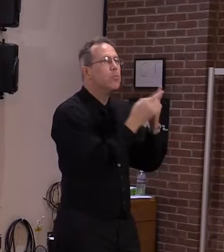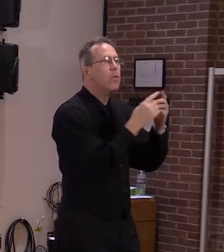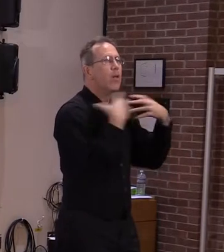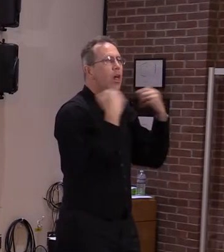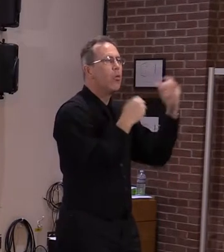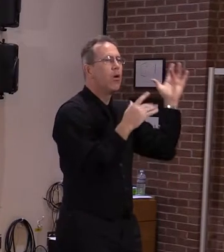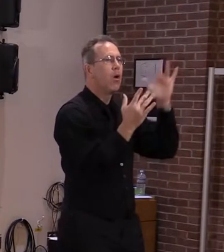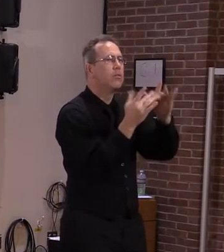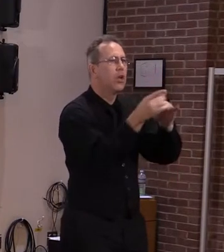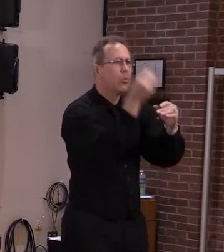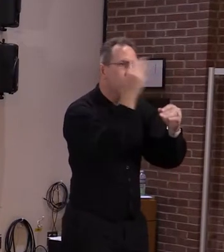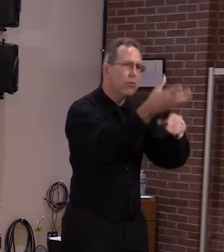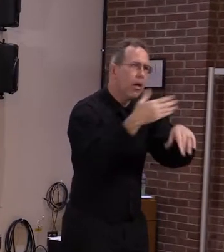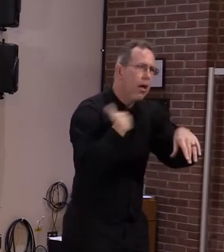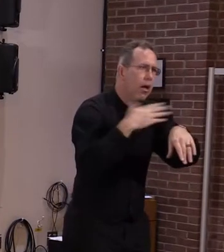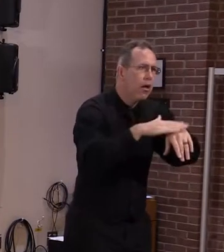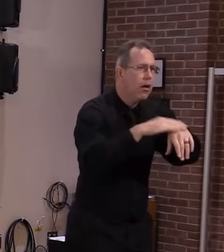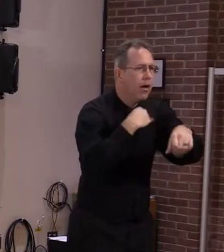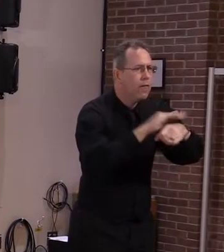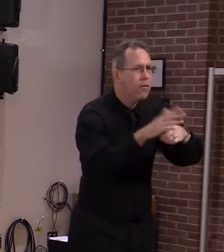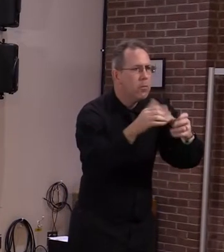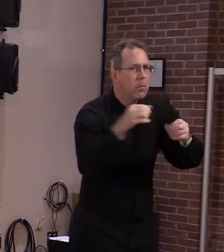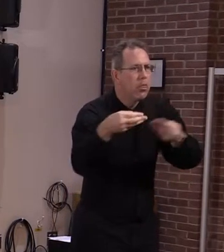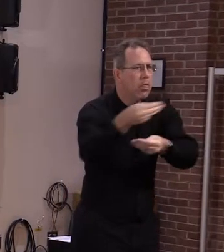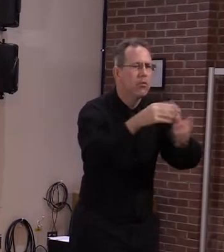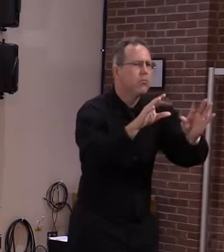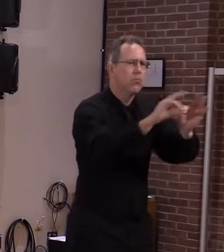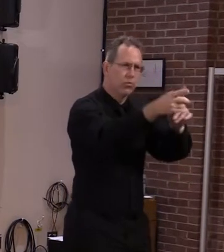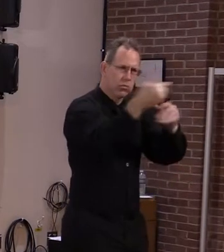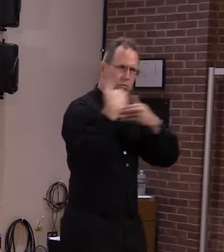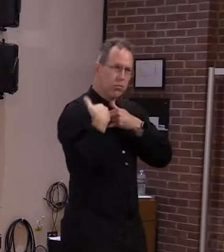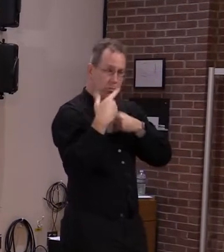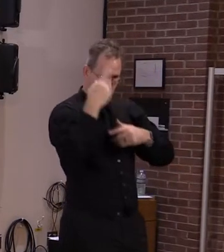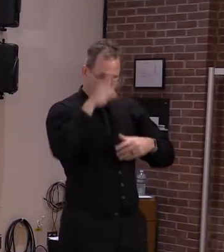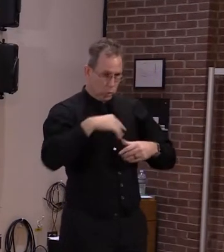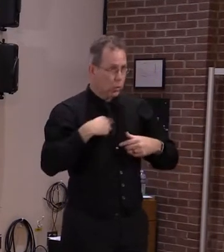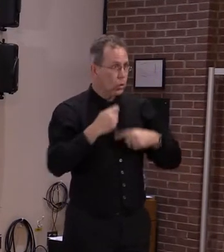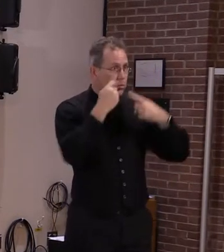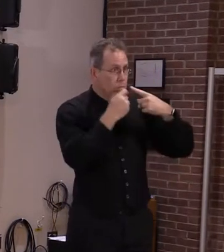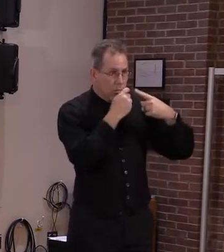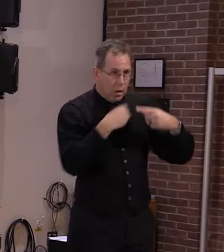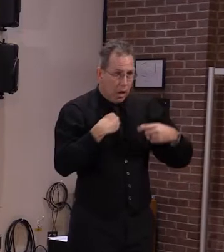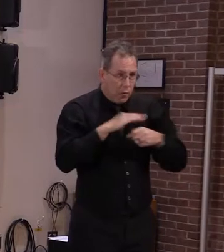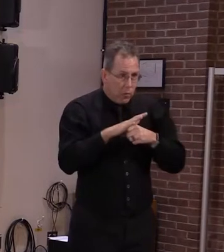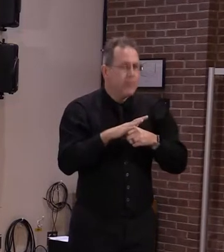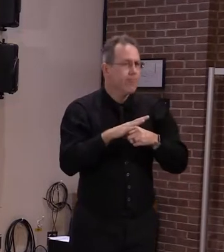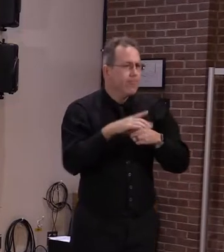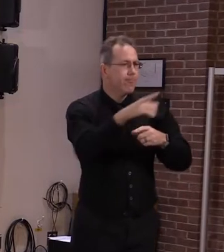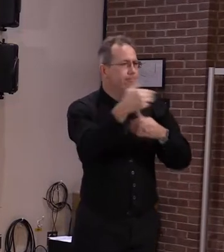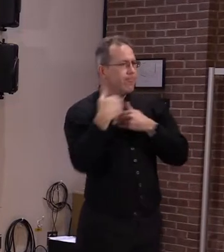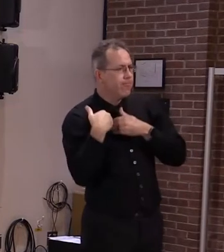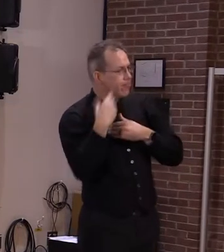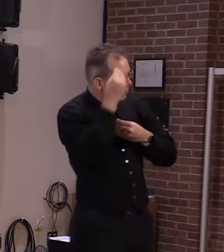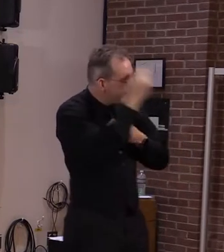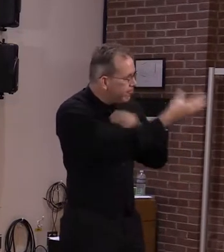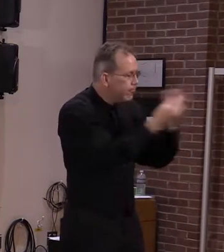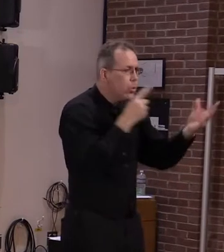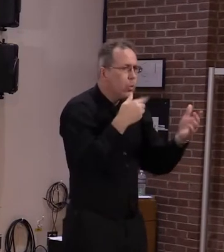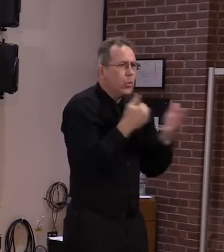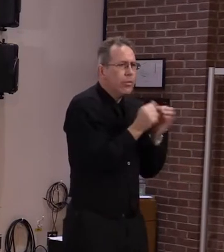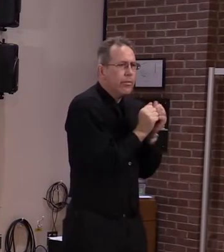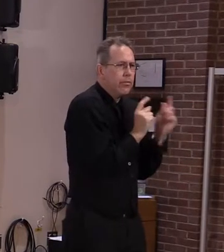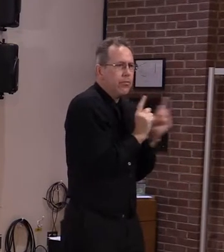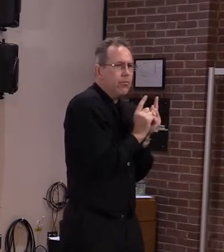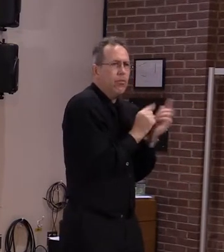significantly speed up the notification of contacts. If Vermonters need guidance, the Department of Health website provides